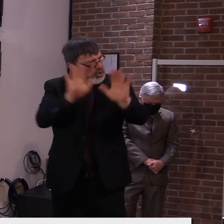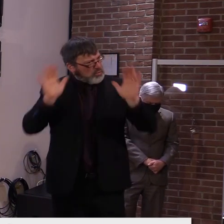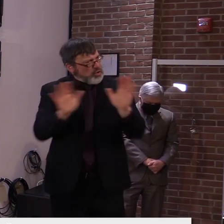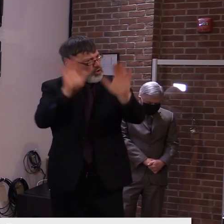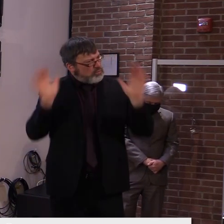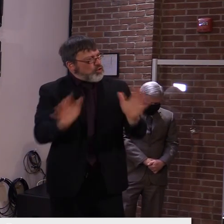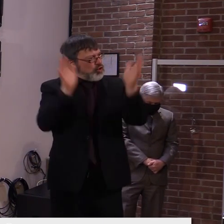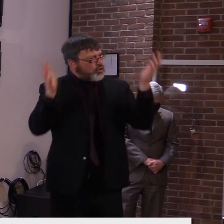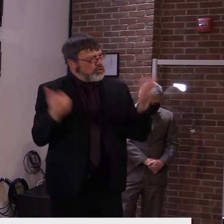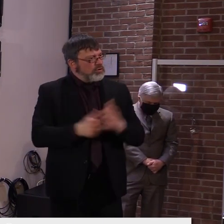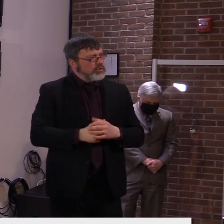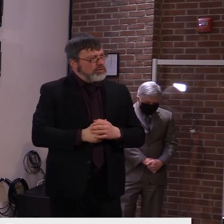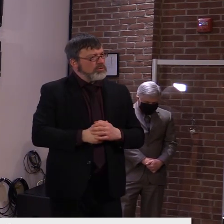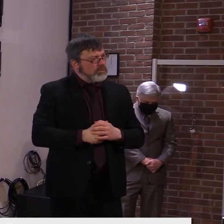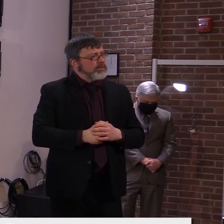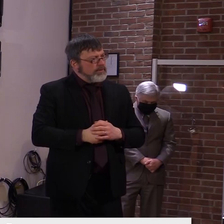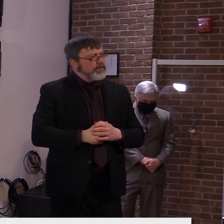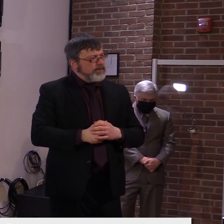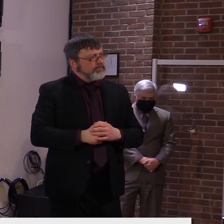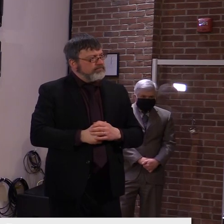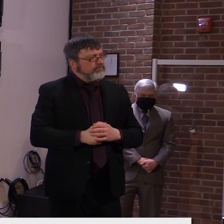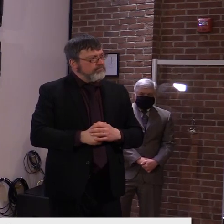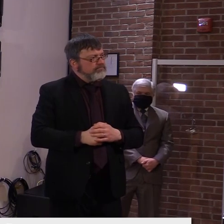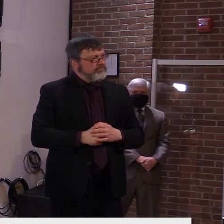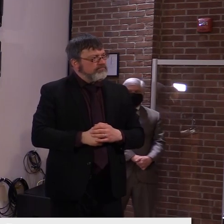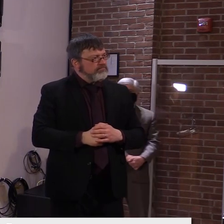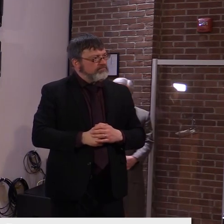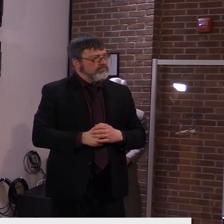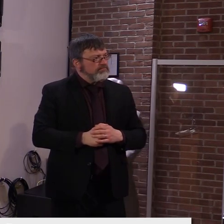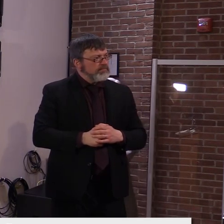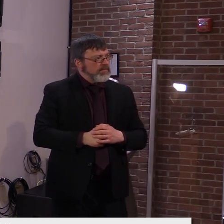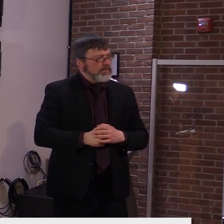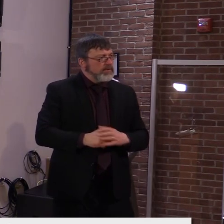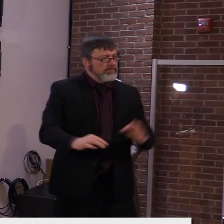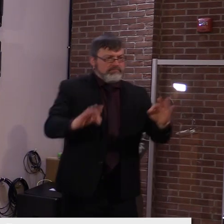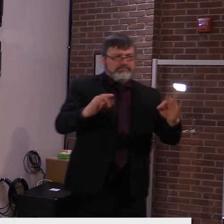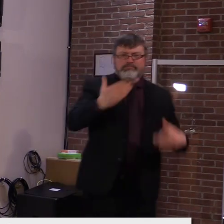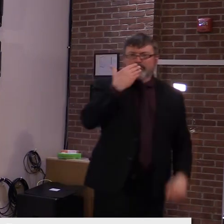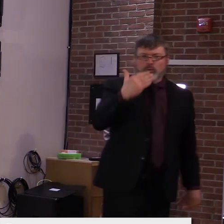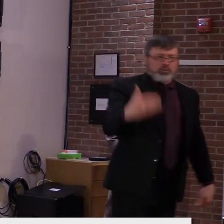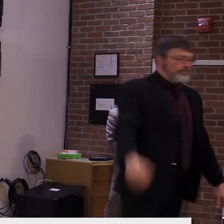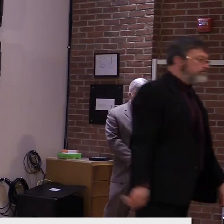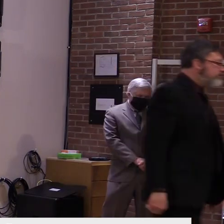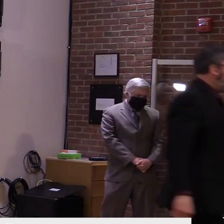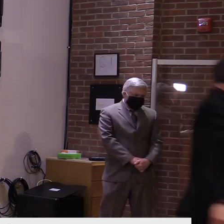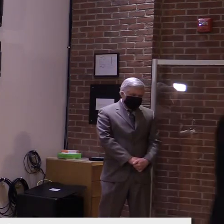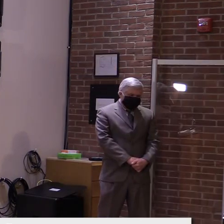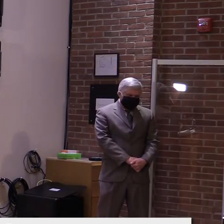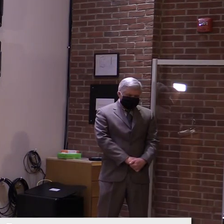Thank you very much, all of you, for your answers today. Thank you. Lisa, the AP.